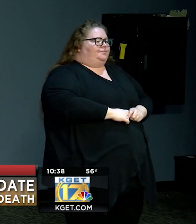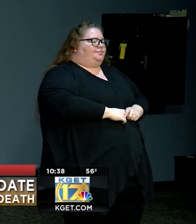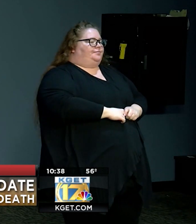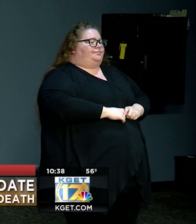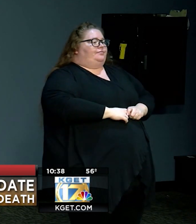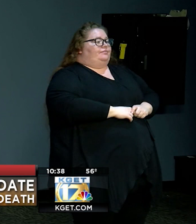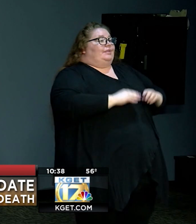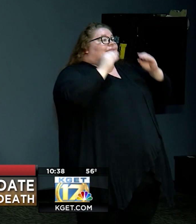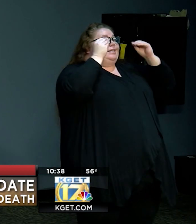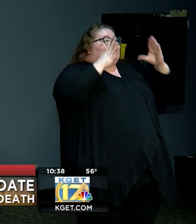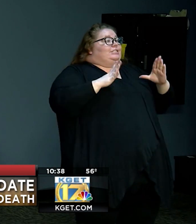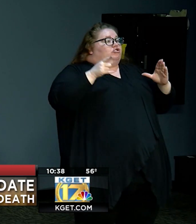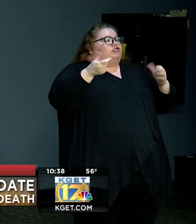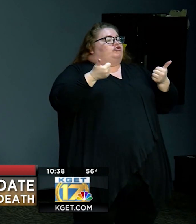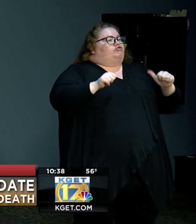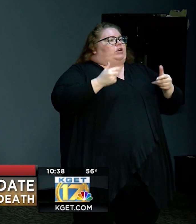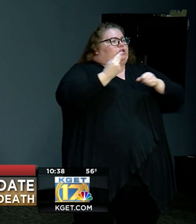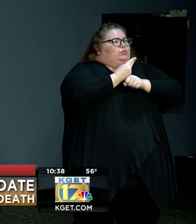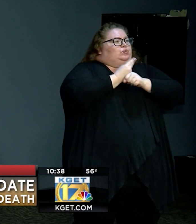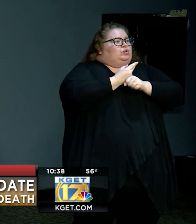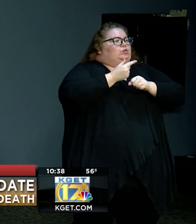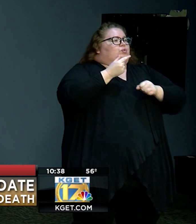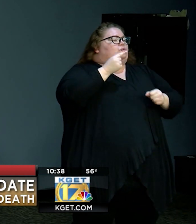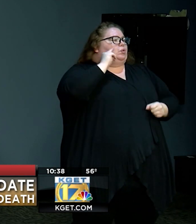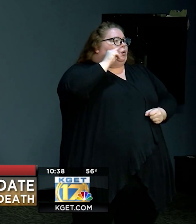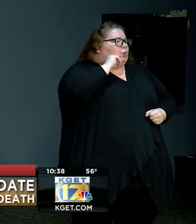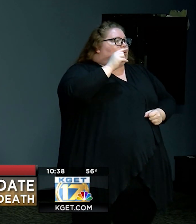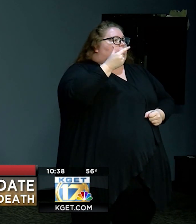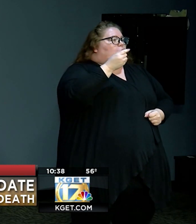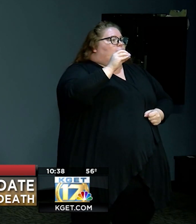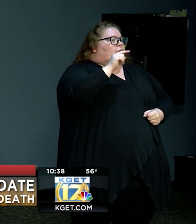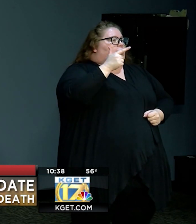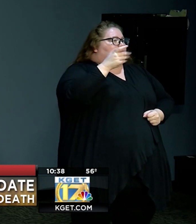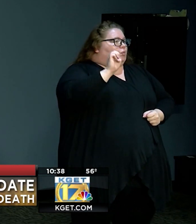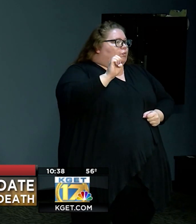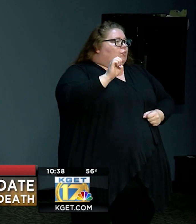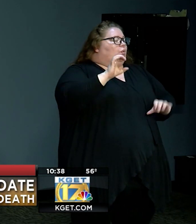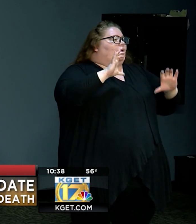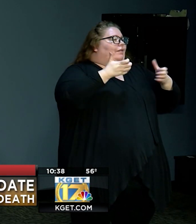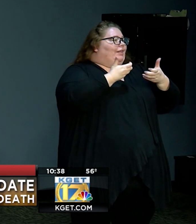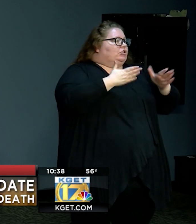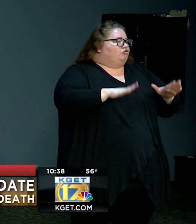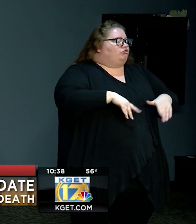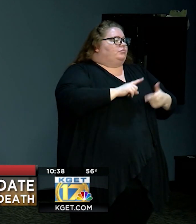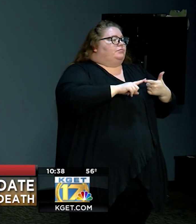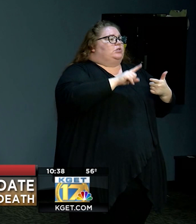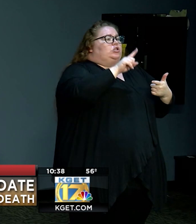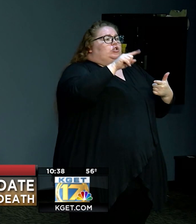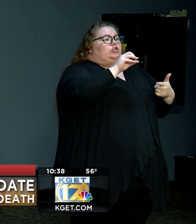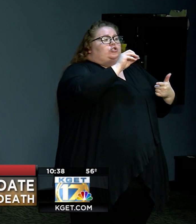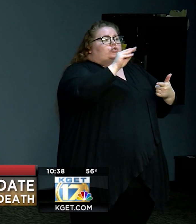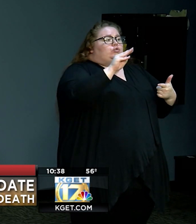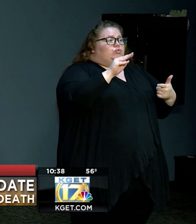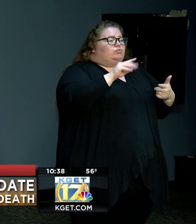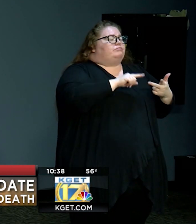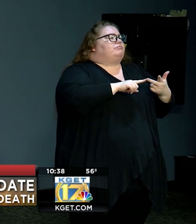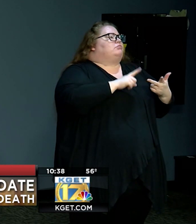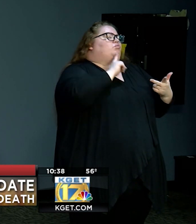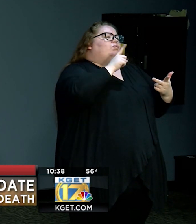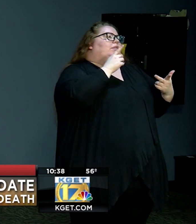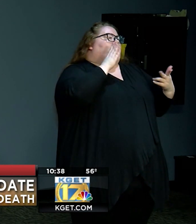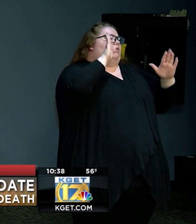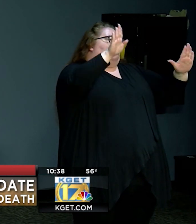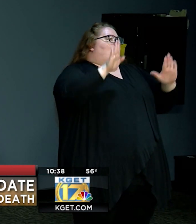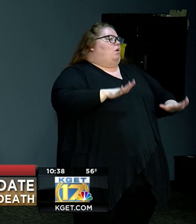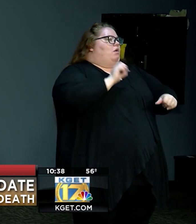are leveraging Google Classroom. They're using Zoom to meet with their students, and they are doing a remarkable job of